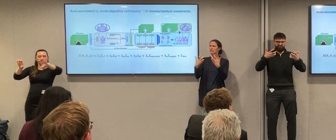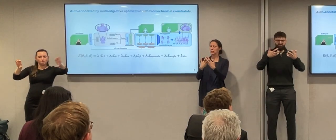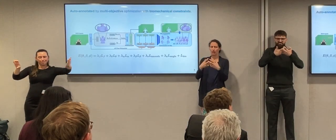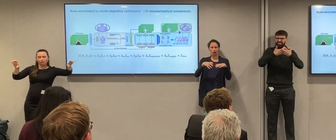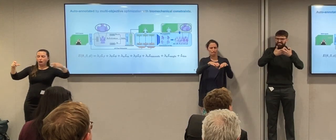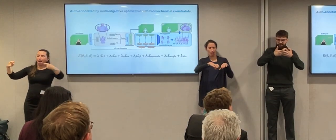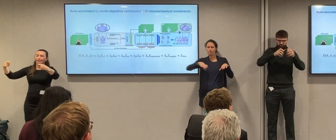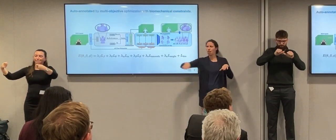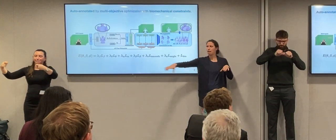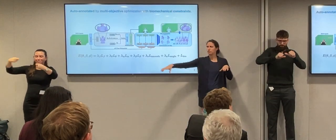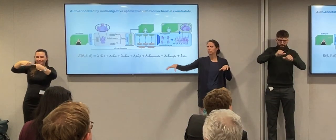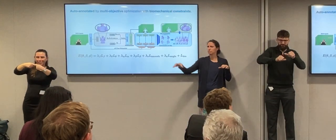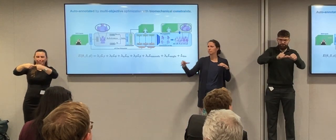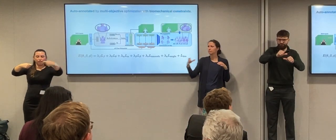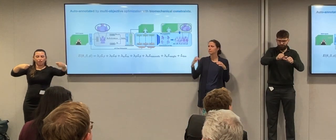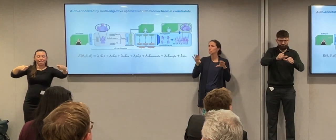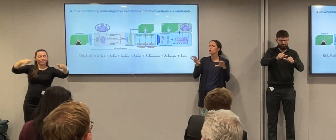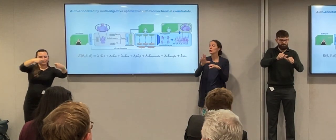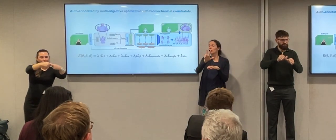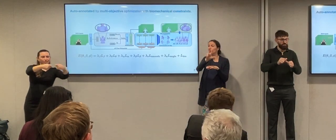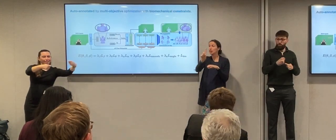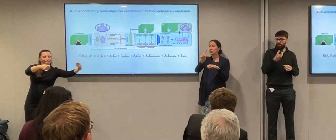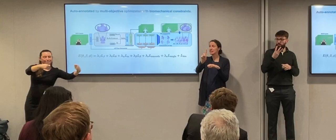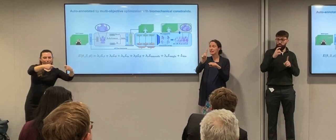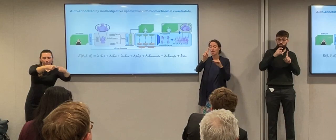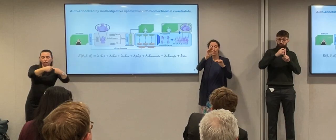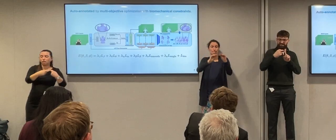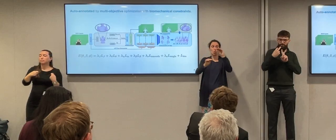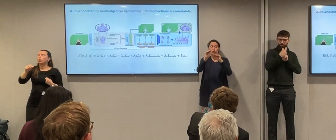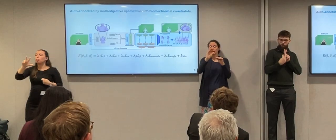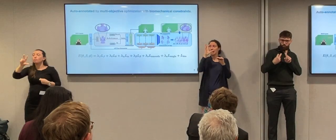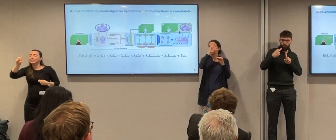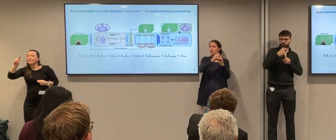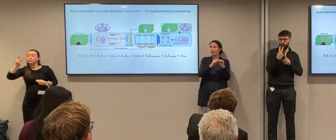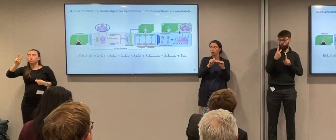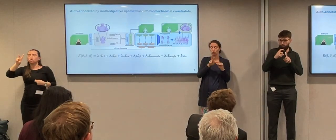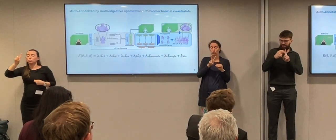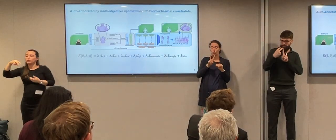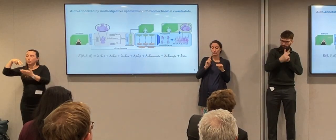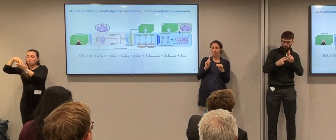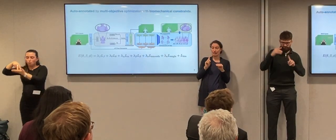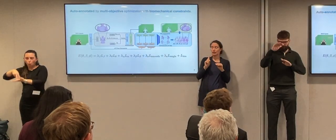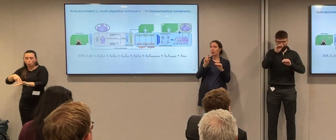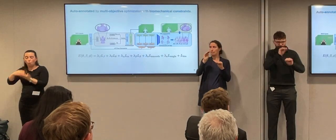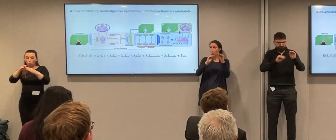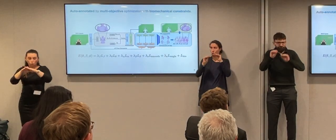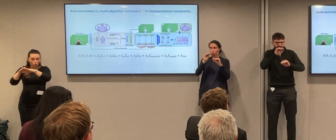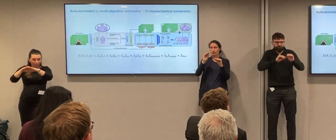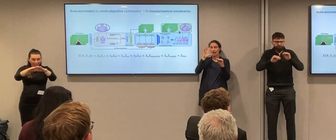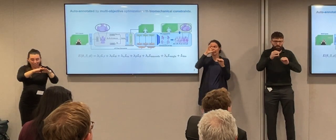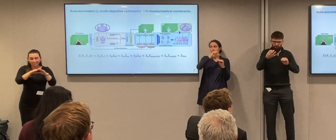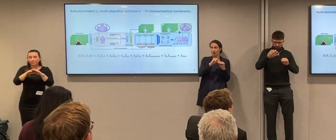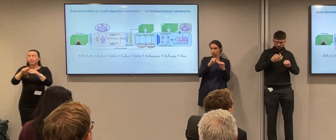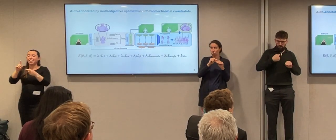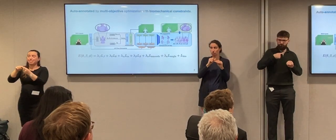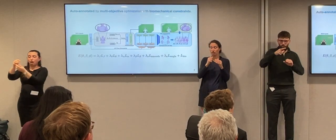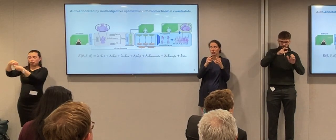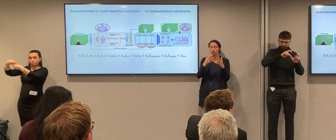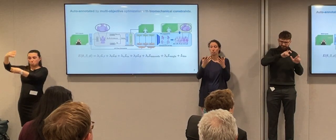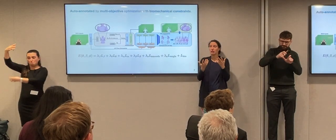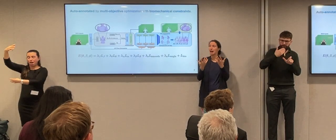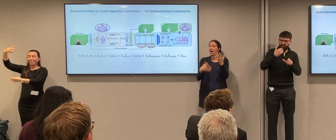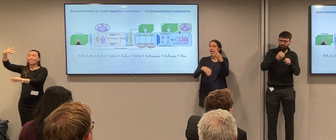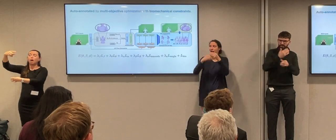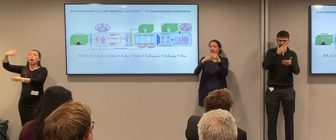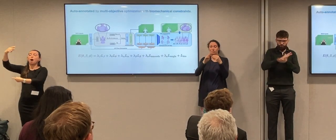we do 3D pose estimation and 2D pose estimation. We ask for a consistency, and we add the biomechanical losses on top. So